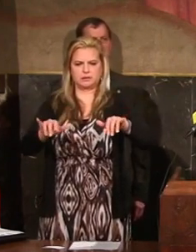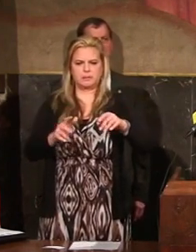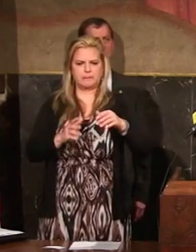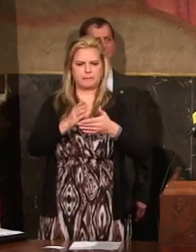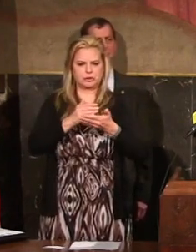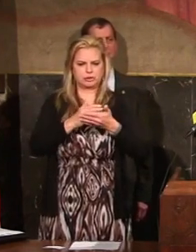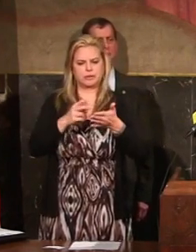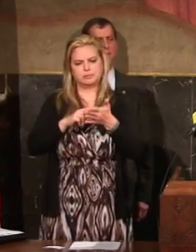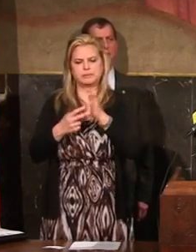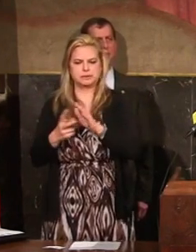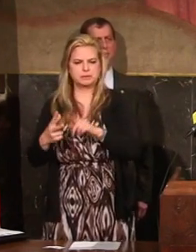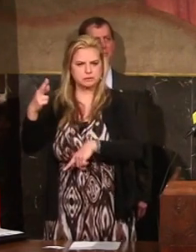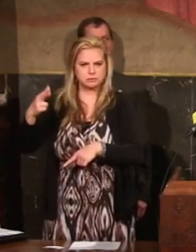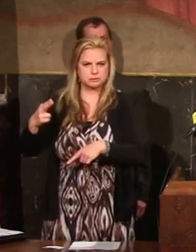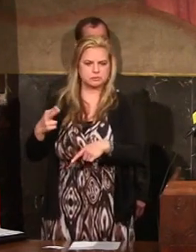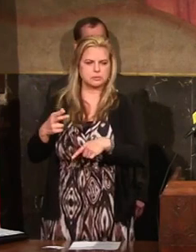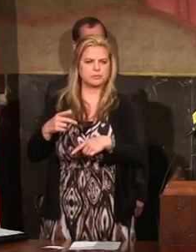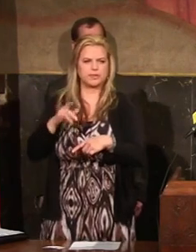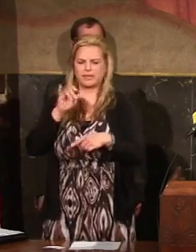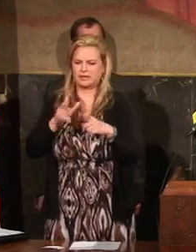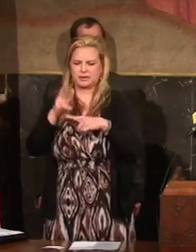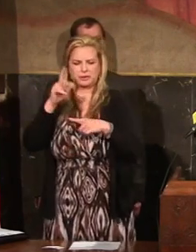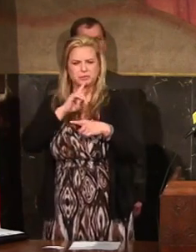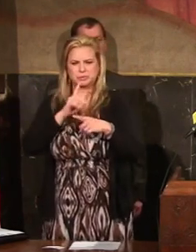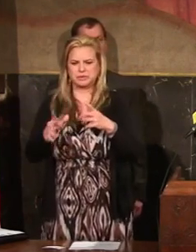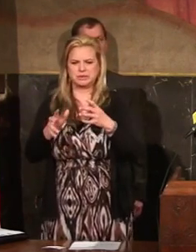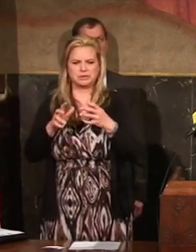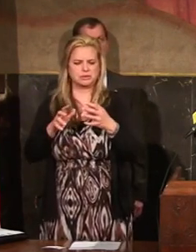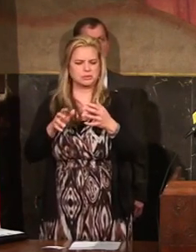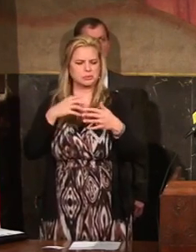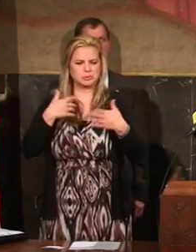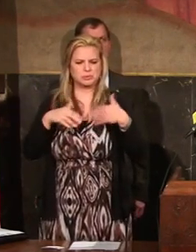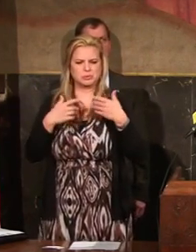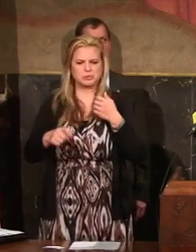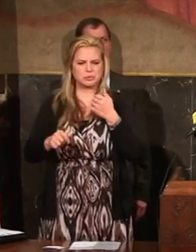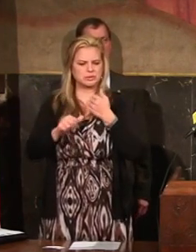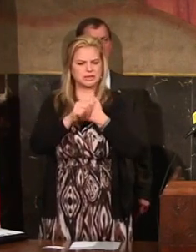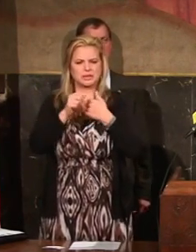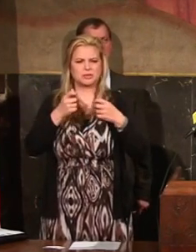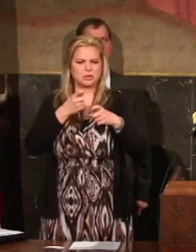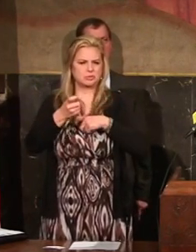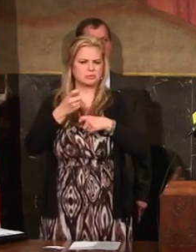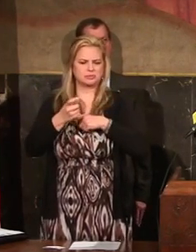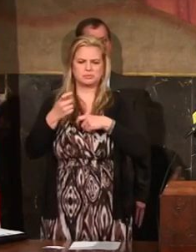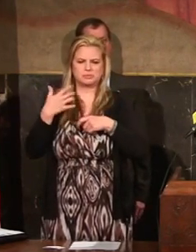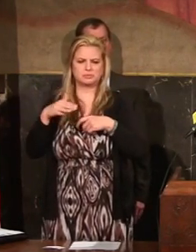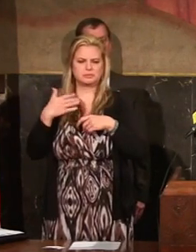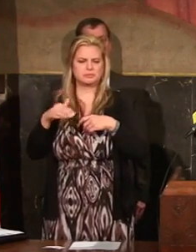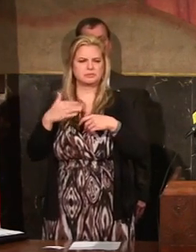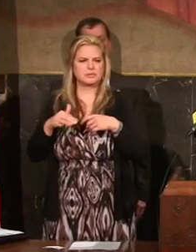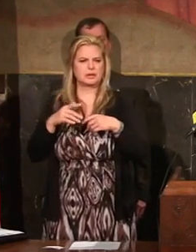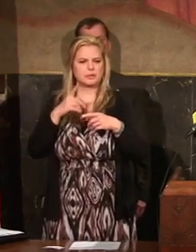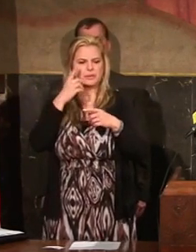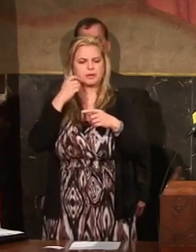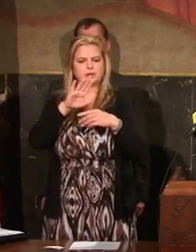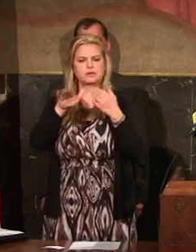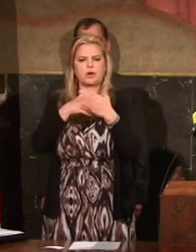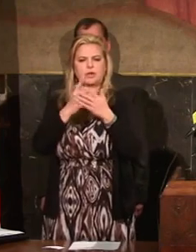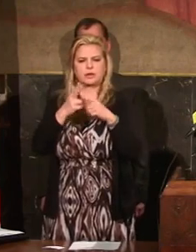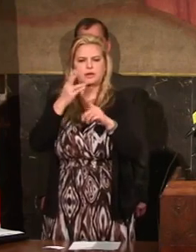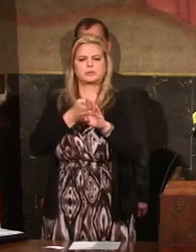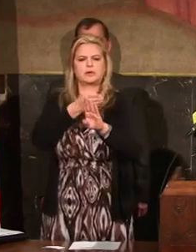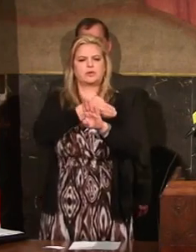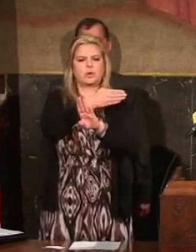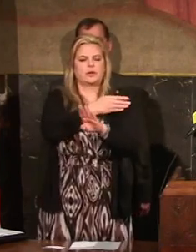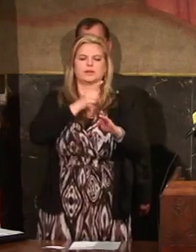And finally, these cuts are extremely damaging because of all the cuts that have come before it. This is not the first rodeo for